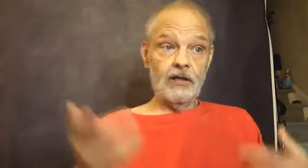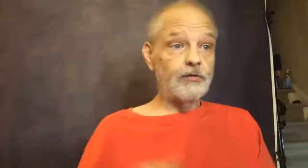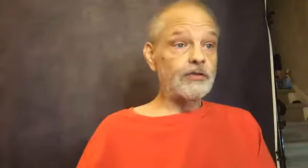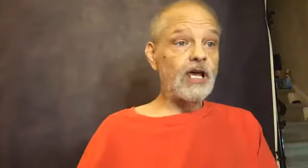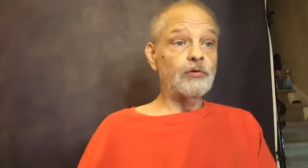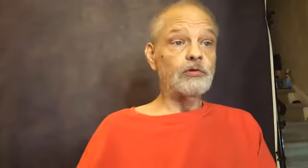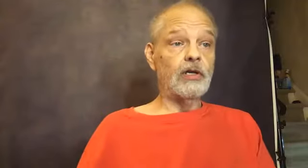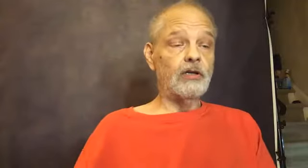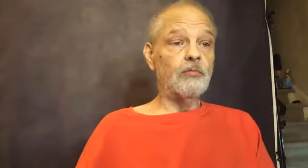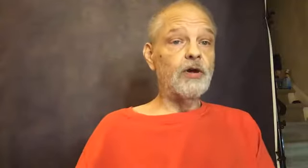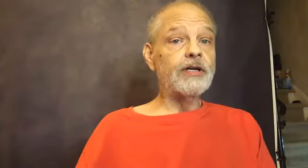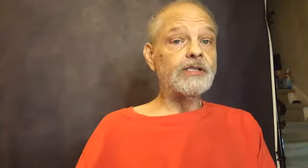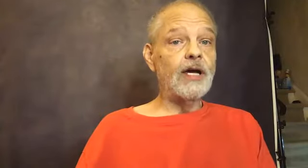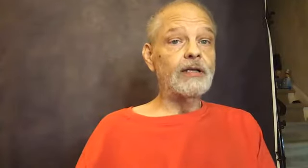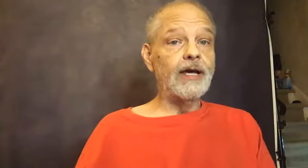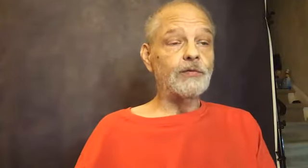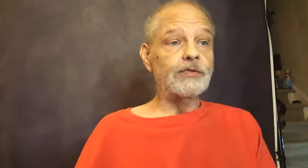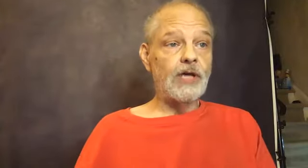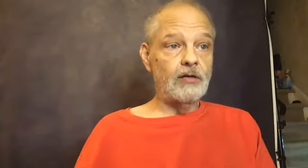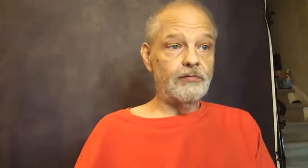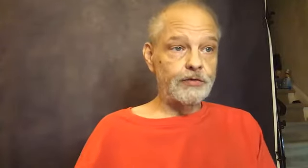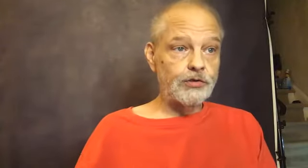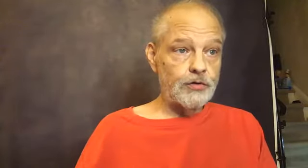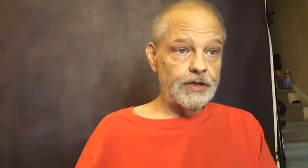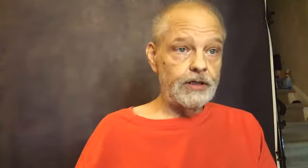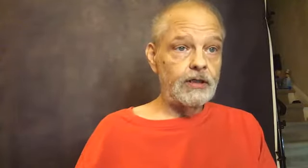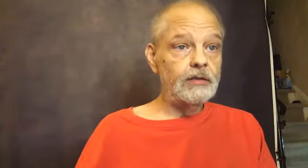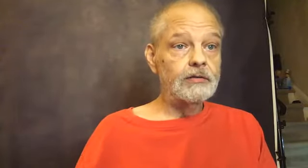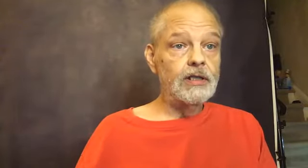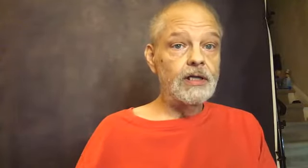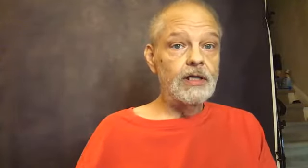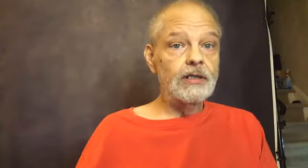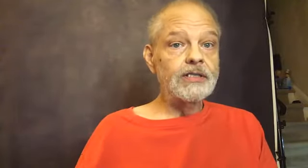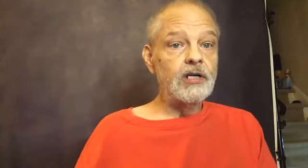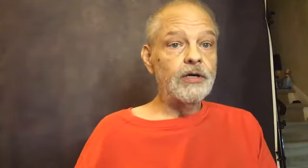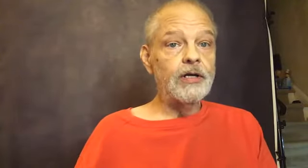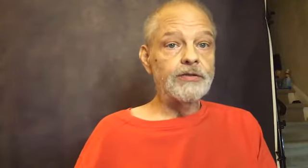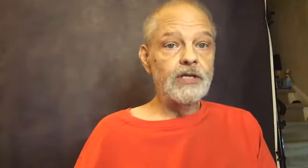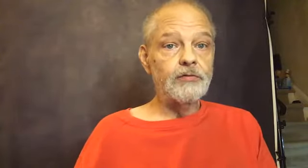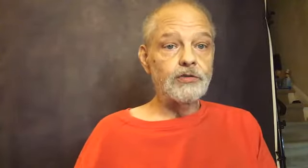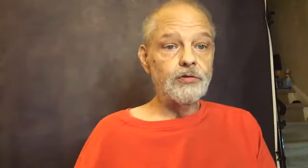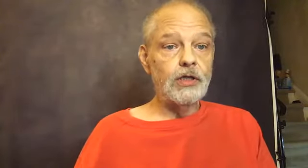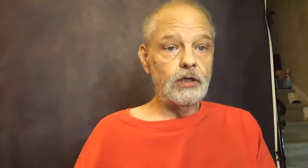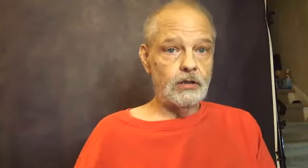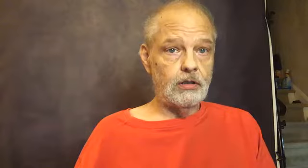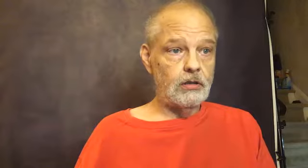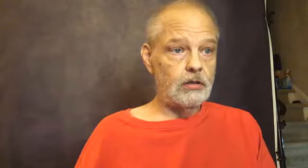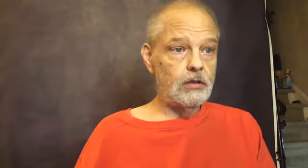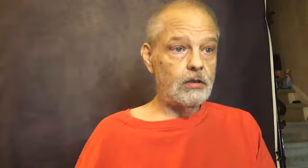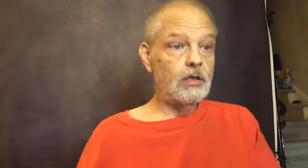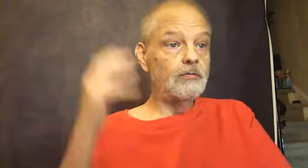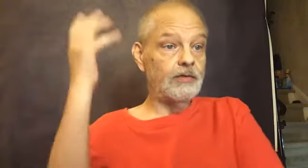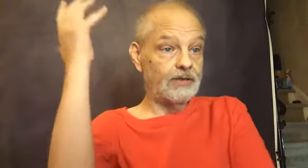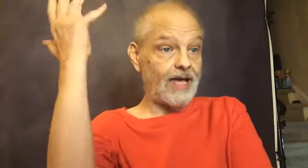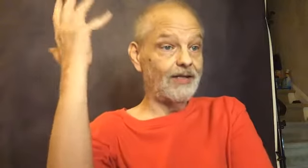Another example, the American Sign Language sign for tree. Does anybody know the sign for tree? Exactly,